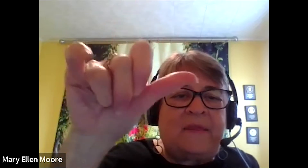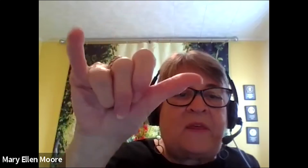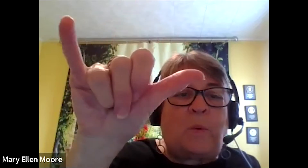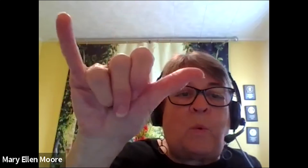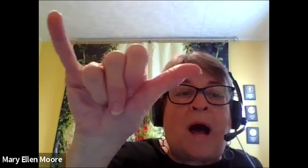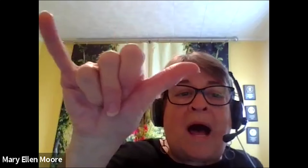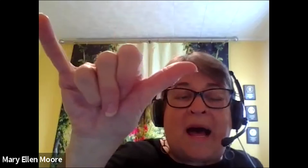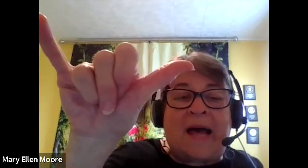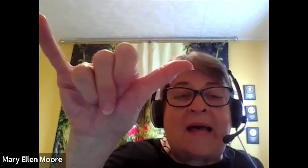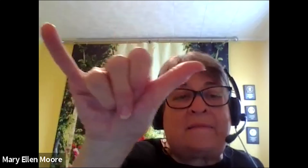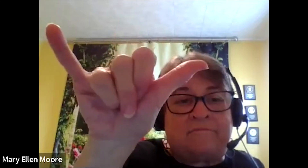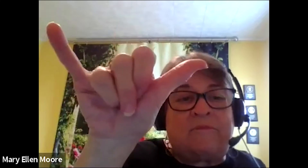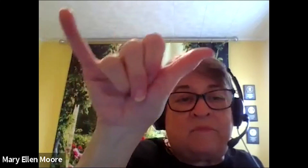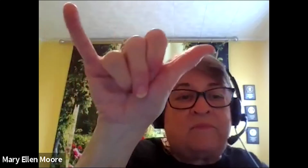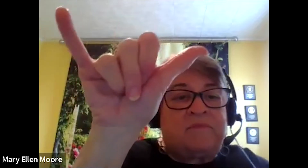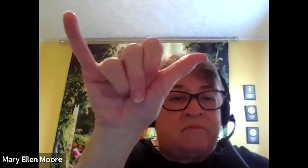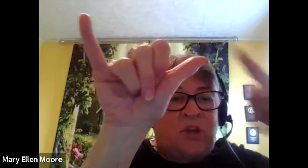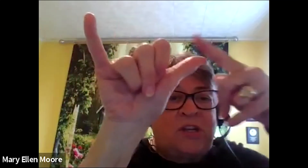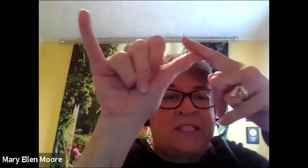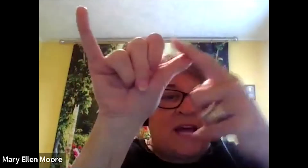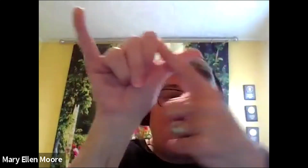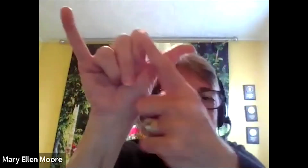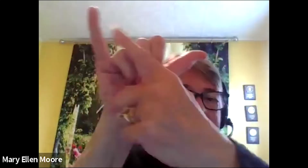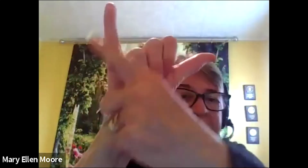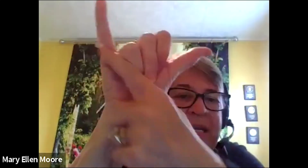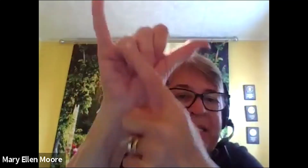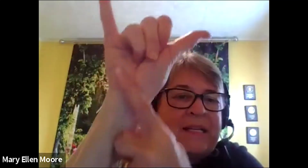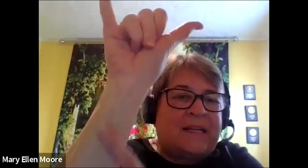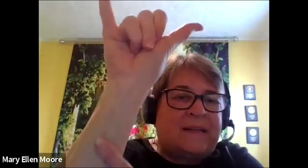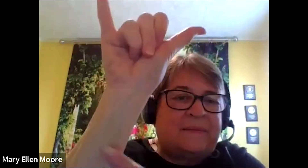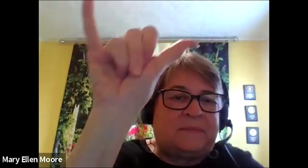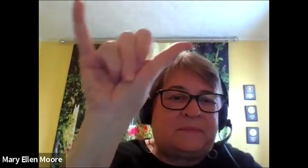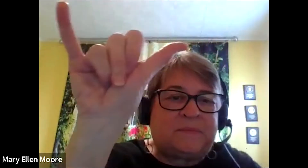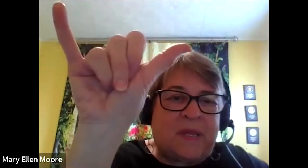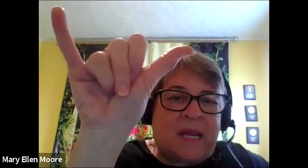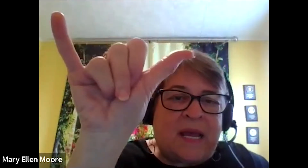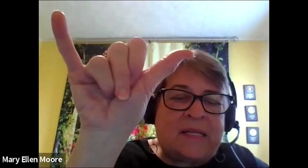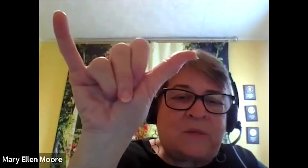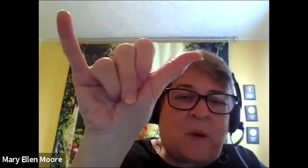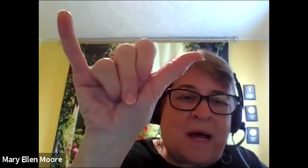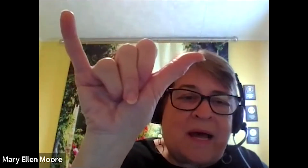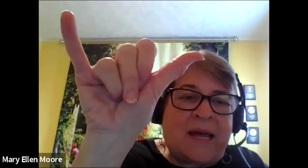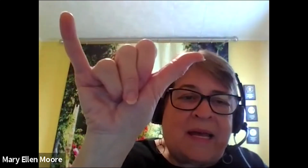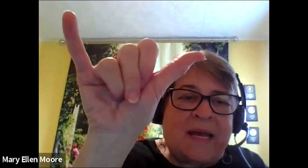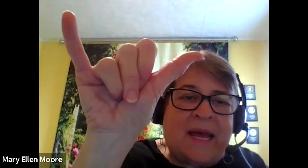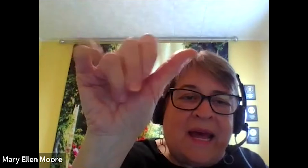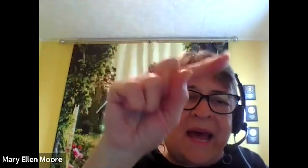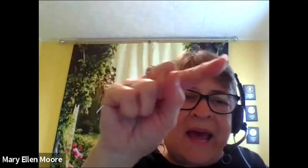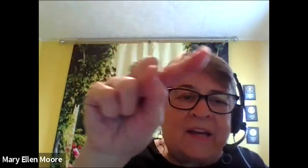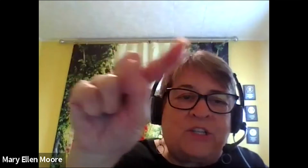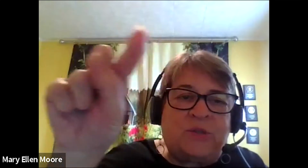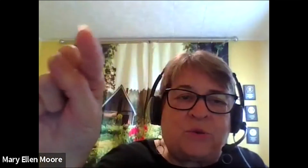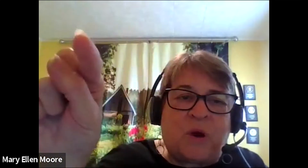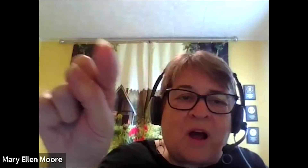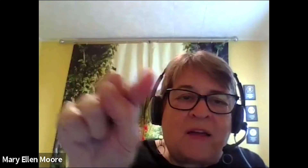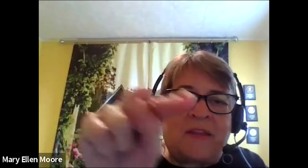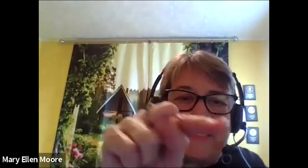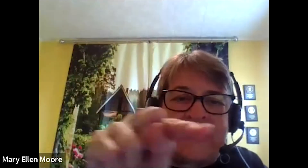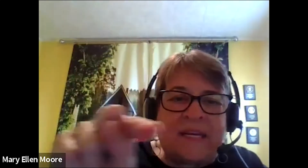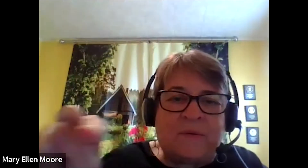The Y looks like a Y, doesn't it? X, Y. And you draw the Z with